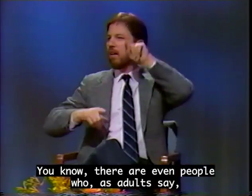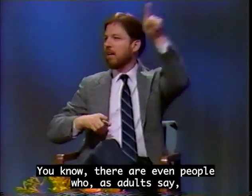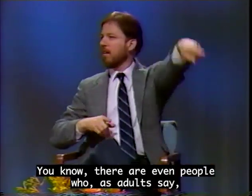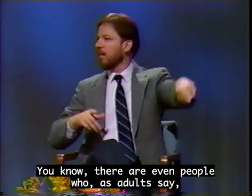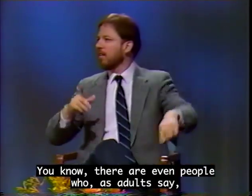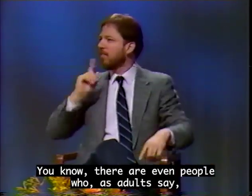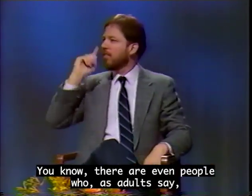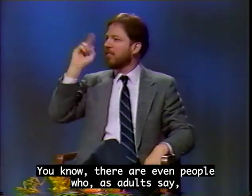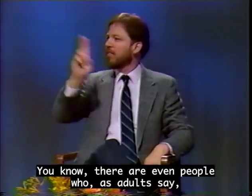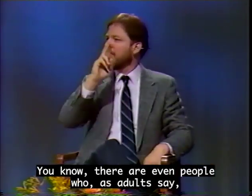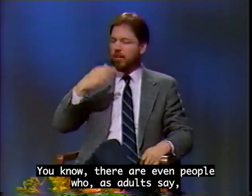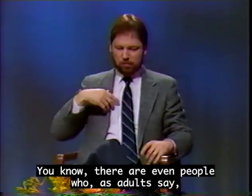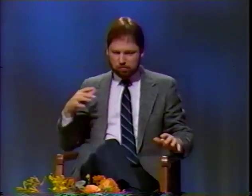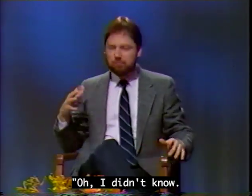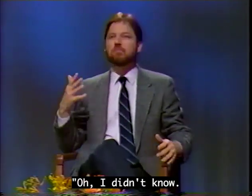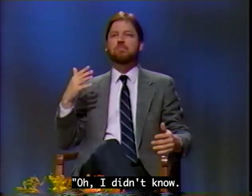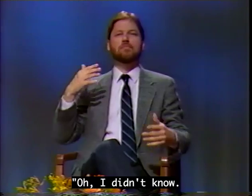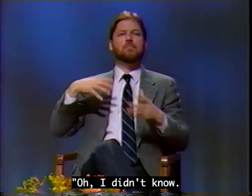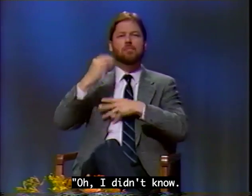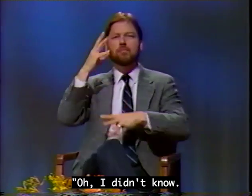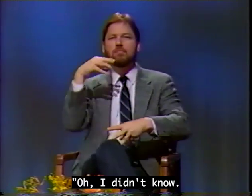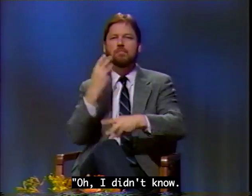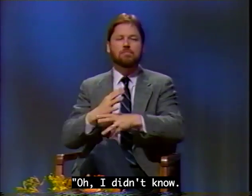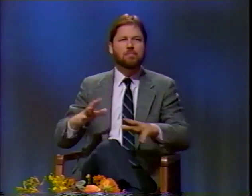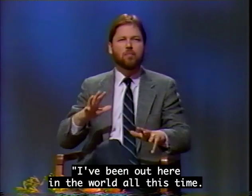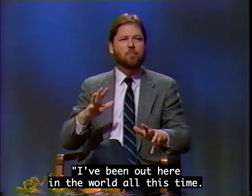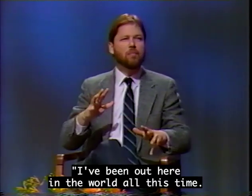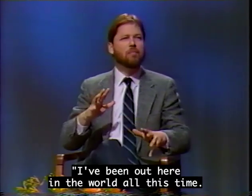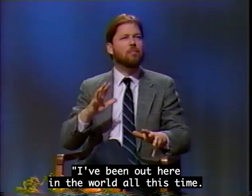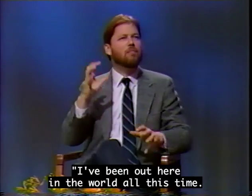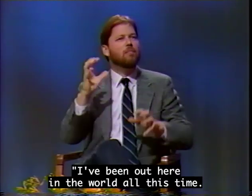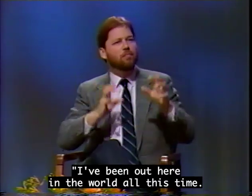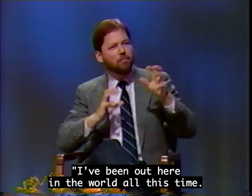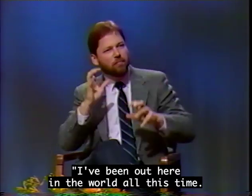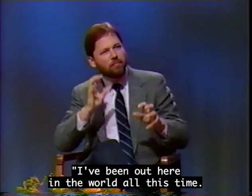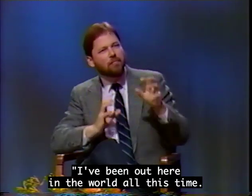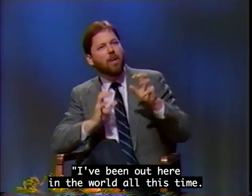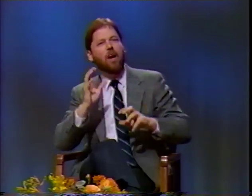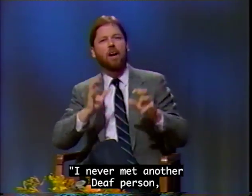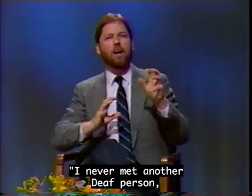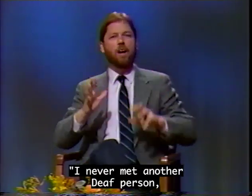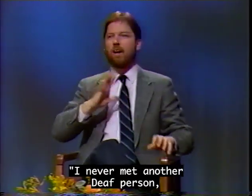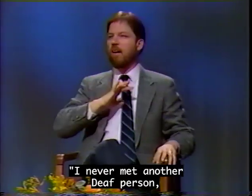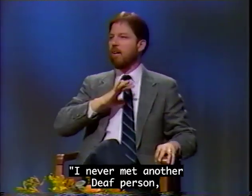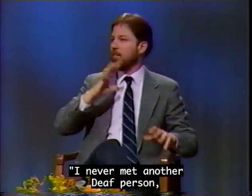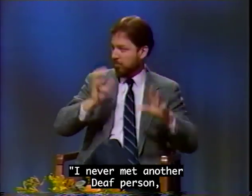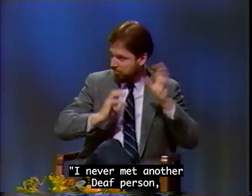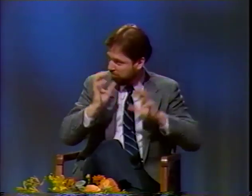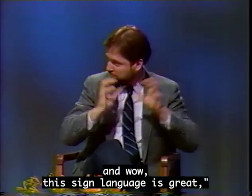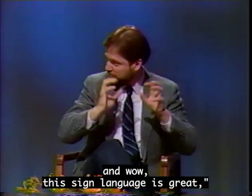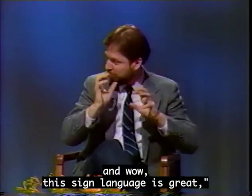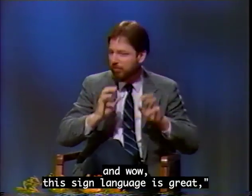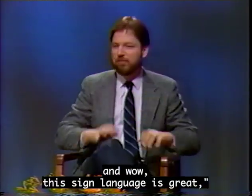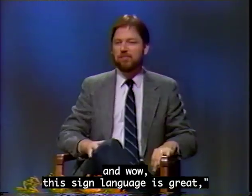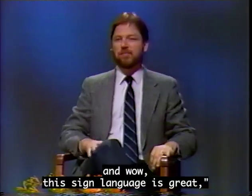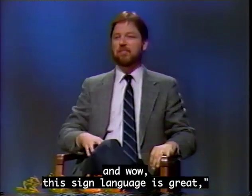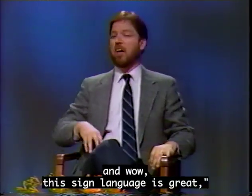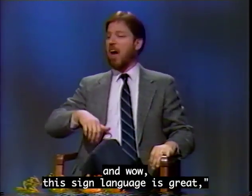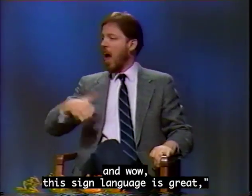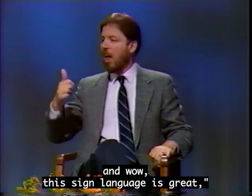who, as adults, say, oh, I didn't know. I've been out here in the world all this time. I never met another deaf person, and wow, this sign language is